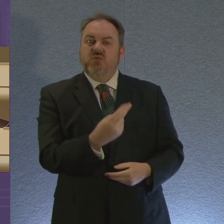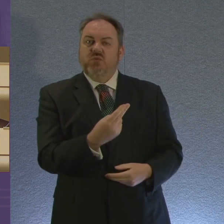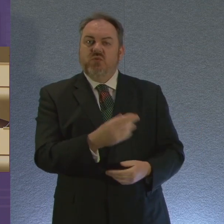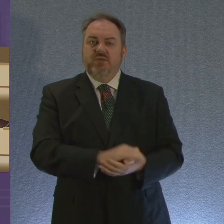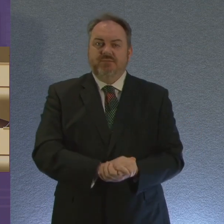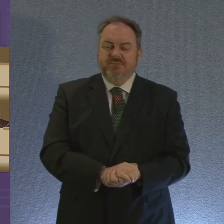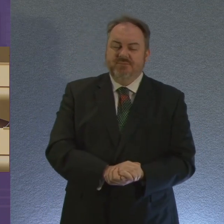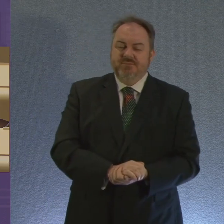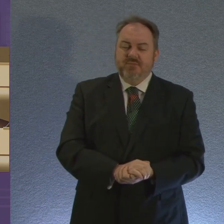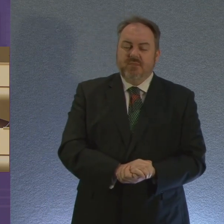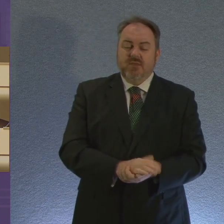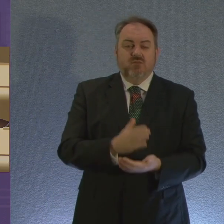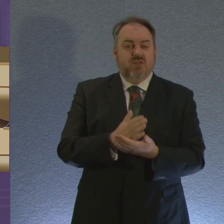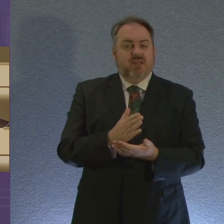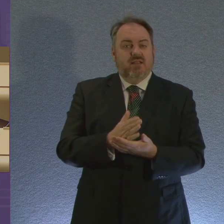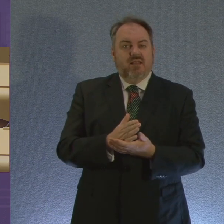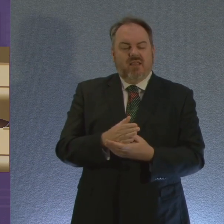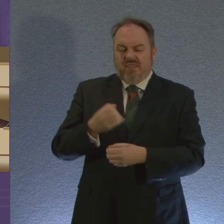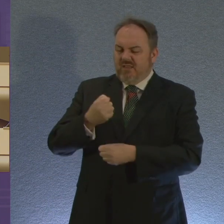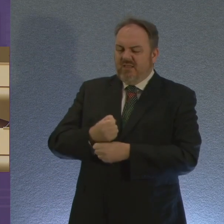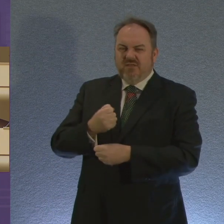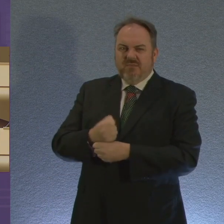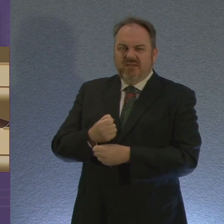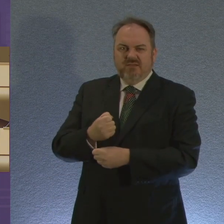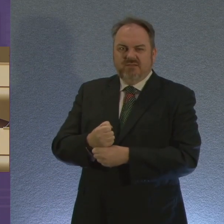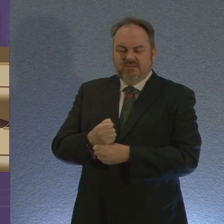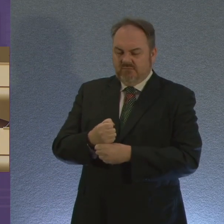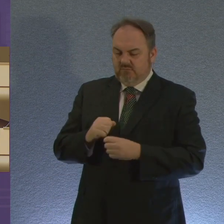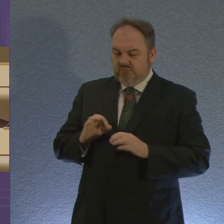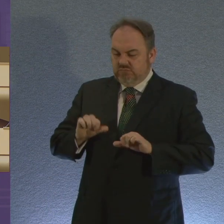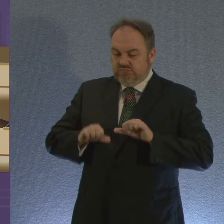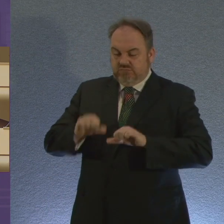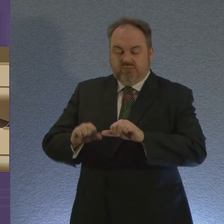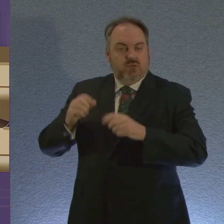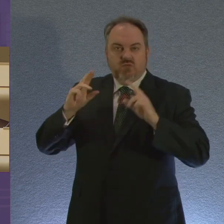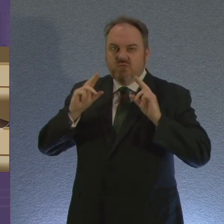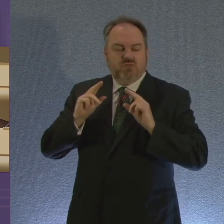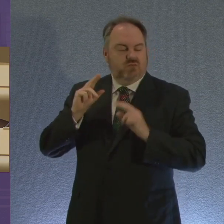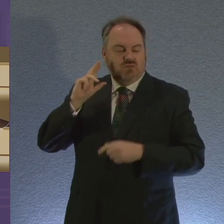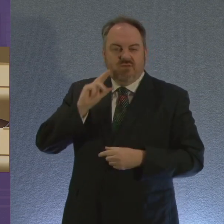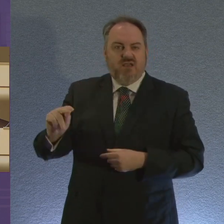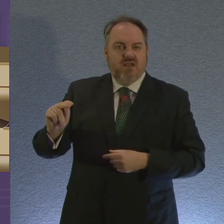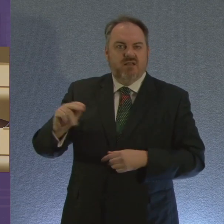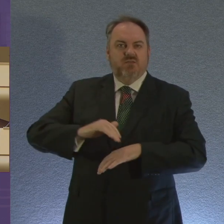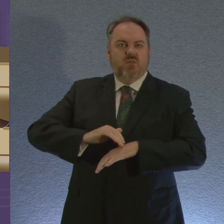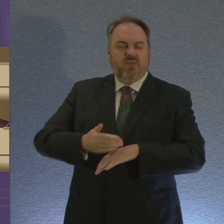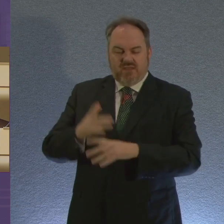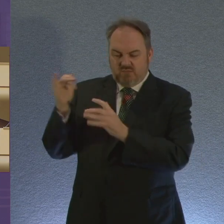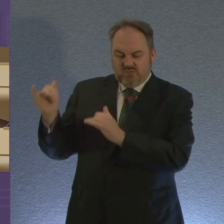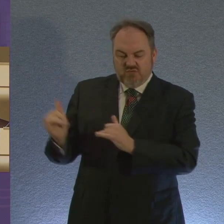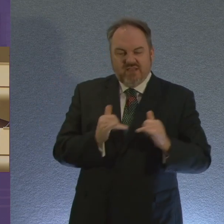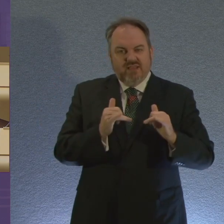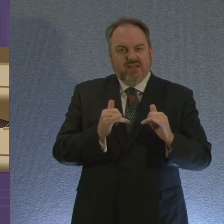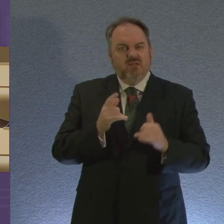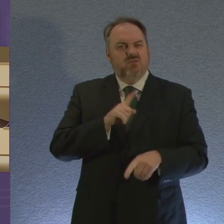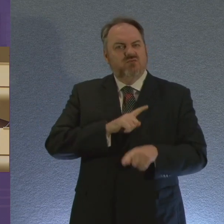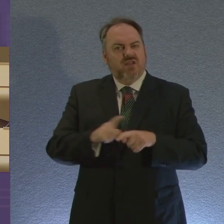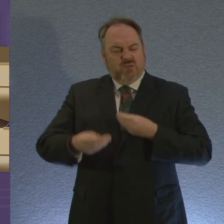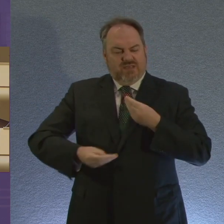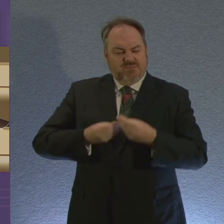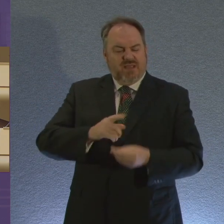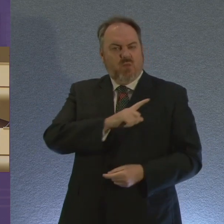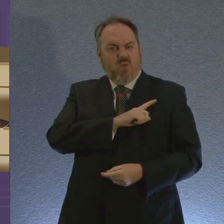Government moved too hastily on this proposal and also failed to explain why it was required.